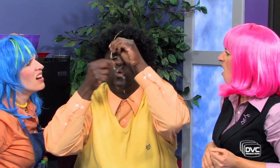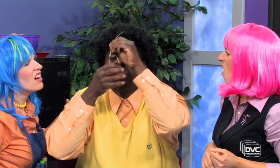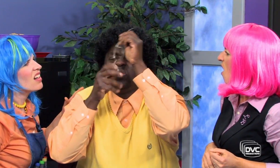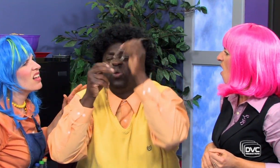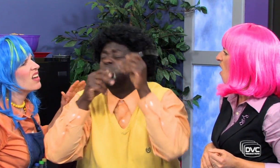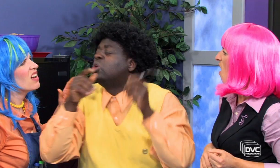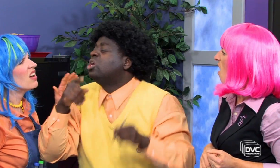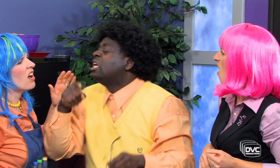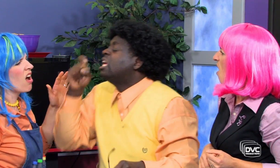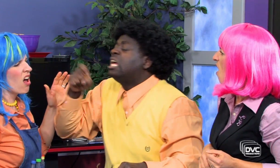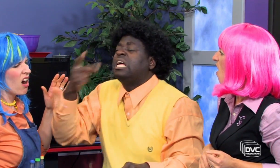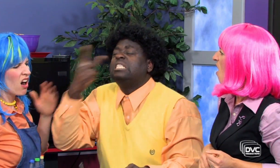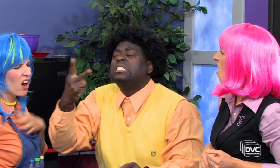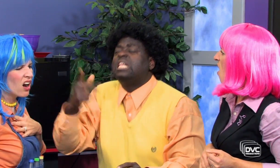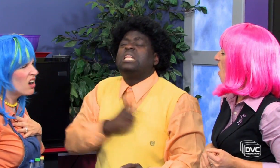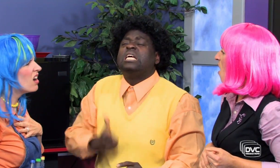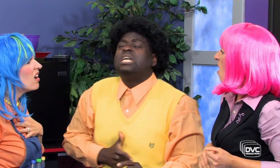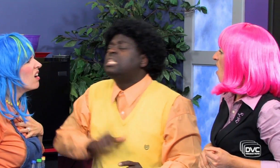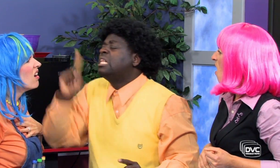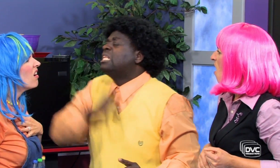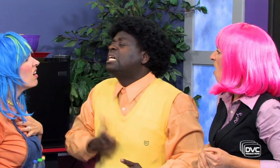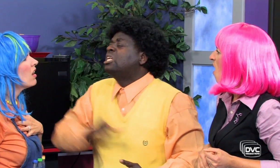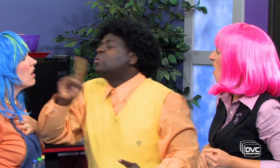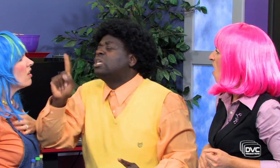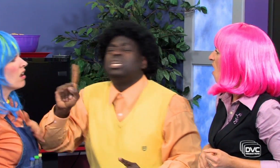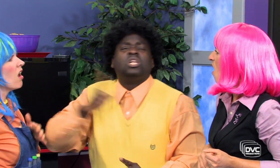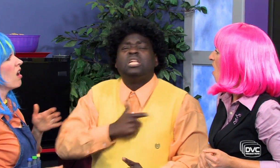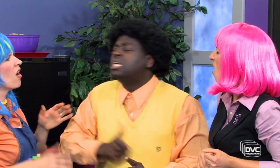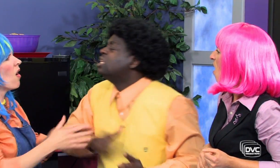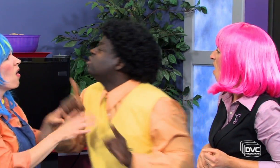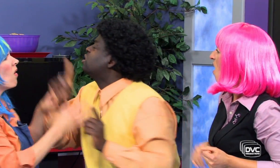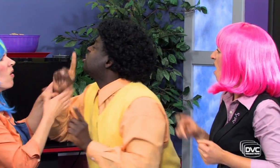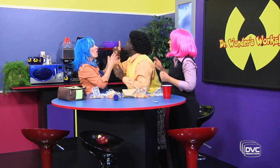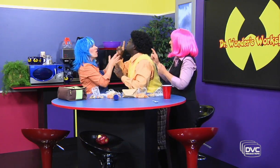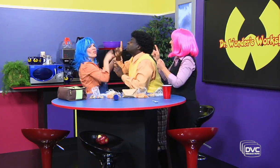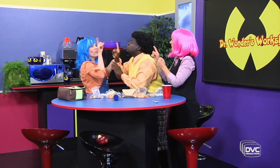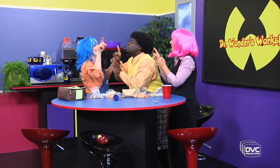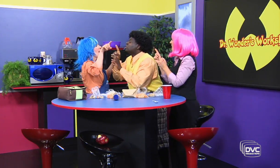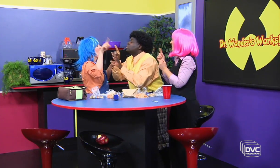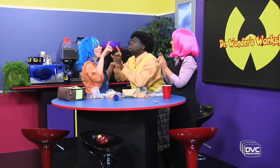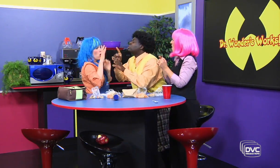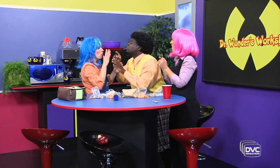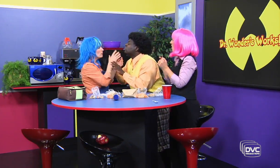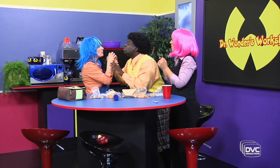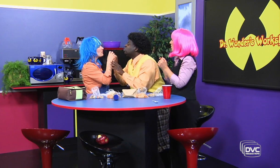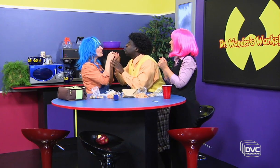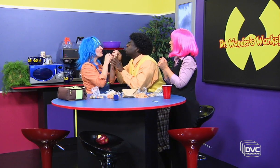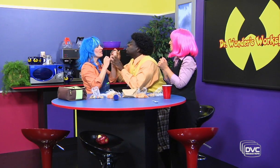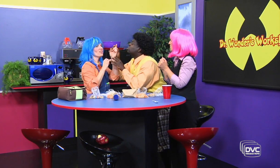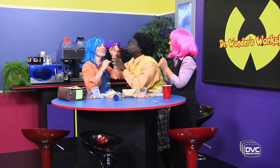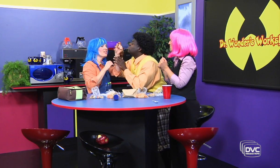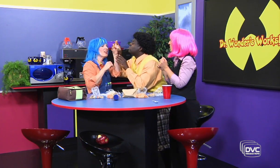See? Oh. I need to see Dr. Wonder. Where is he? Oh, Dr. Wonder is over